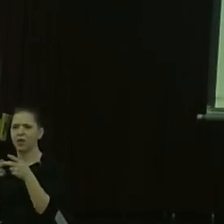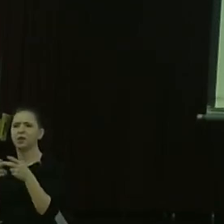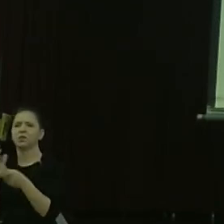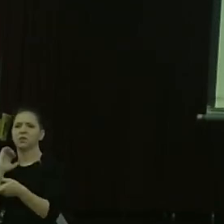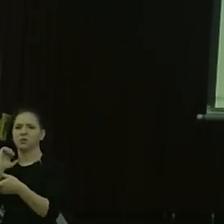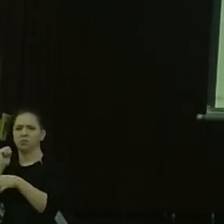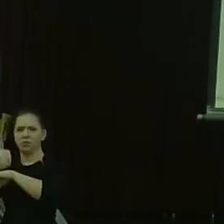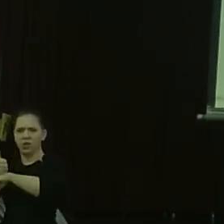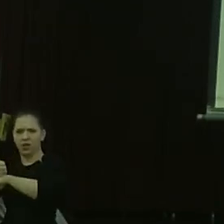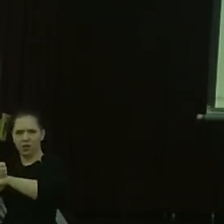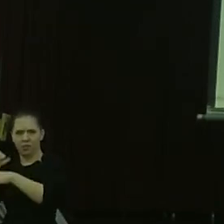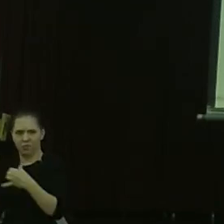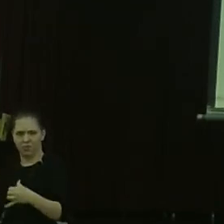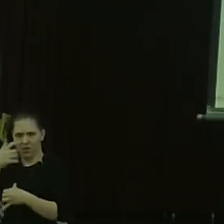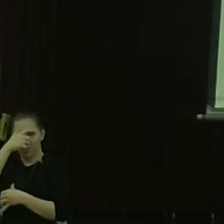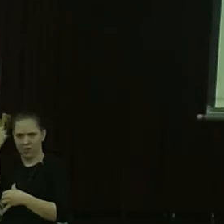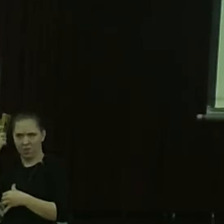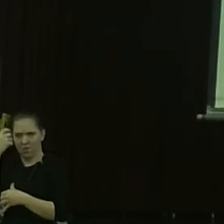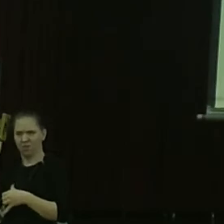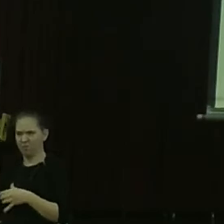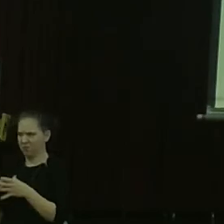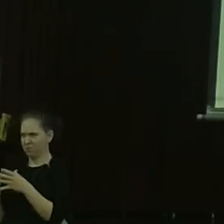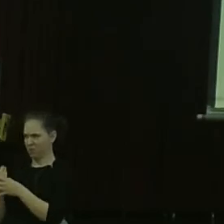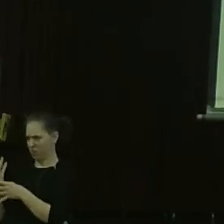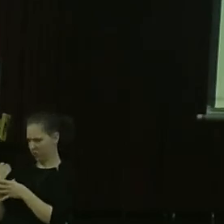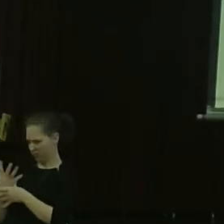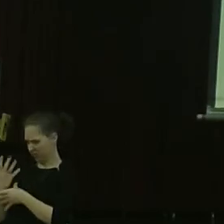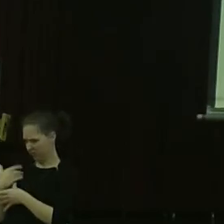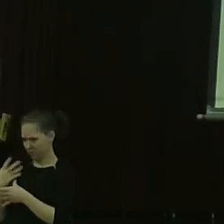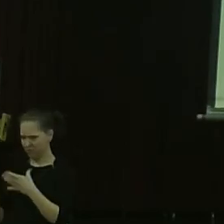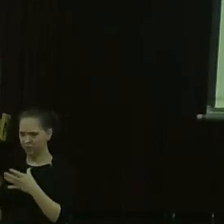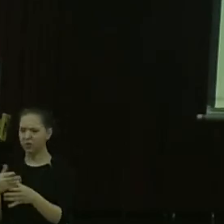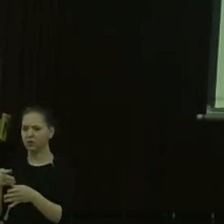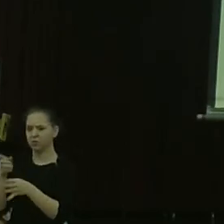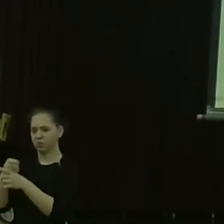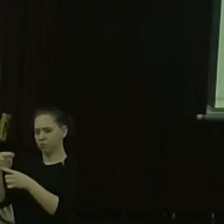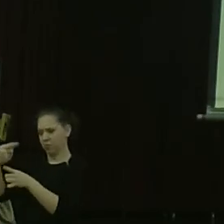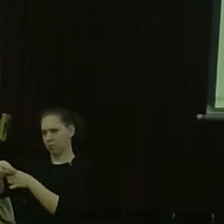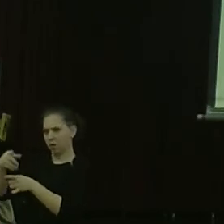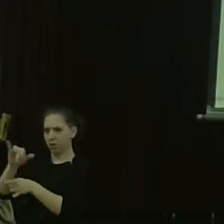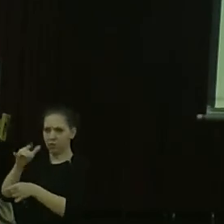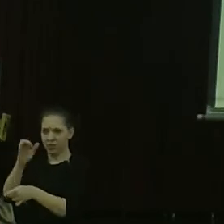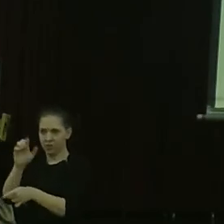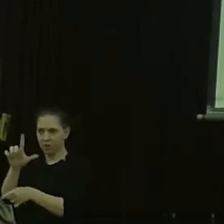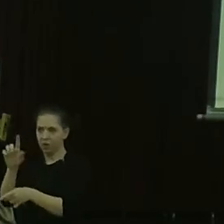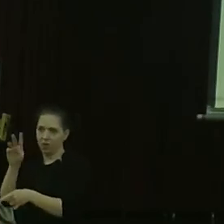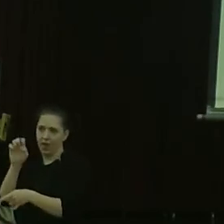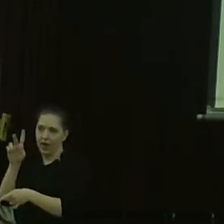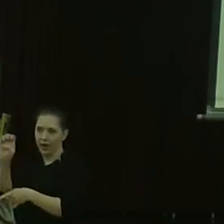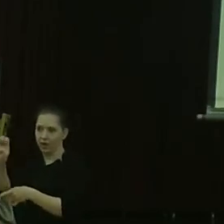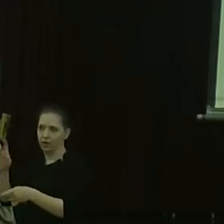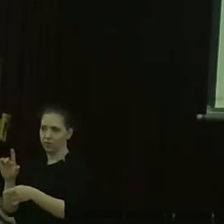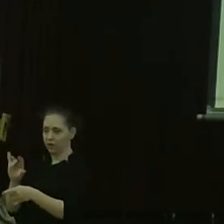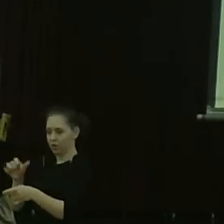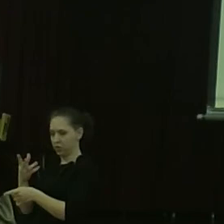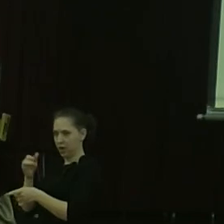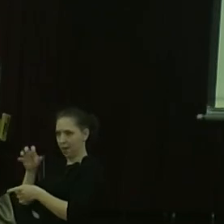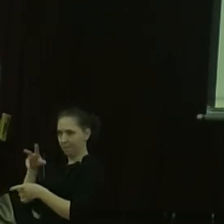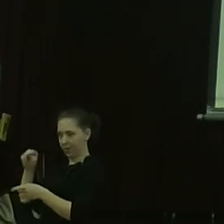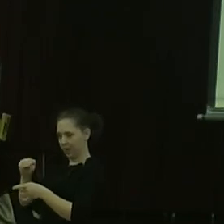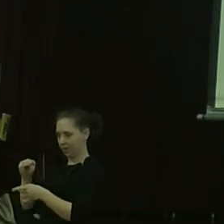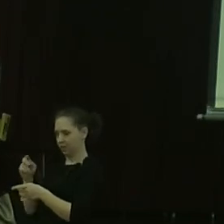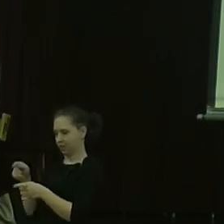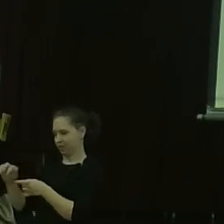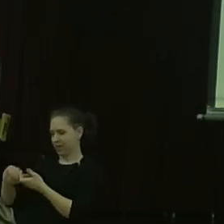this summer or the spring that is on the block between Crystal Lake and Chapman, and how it's a drive-through coffee place, how